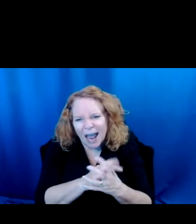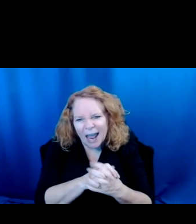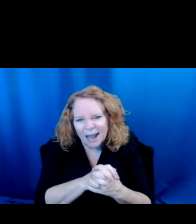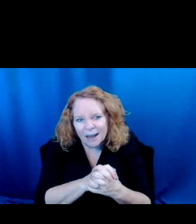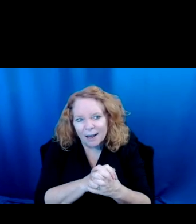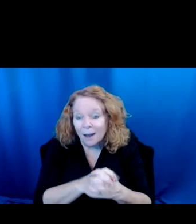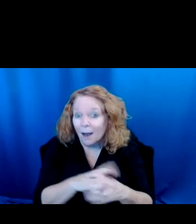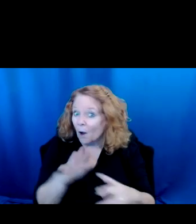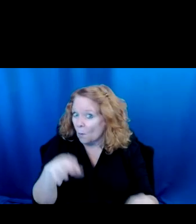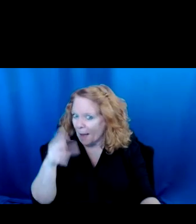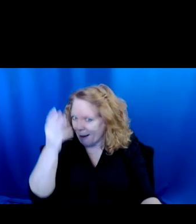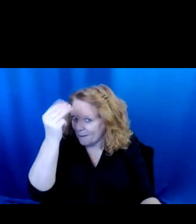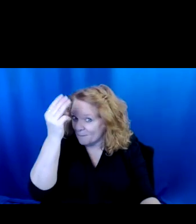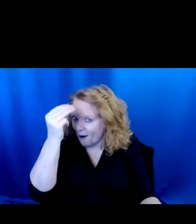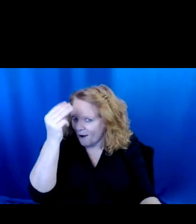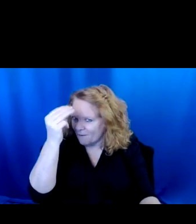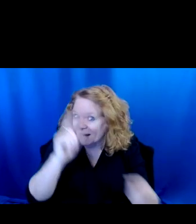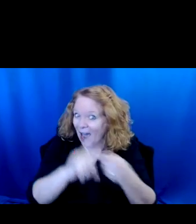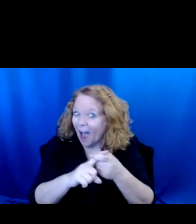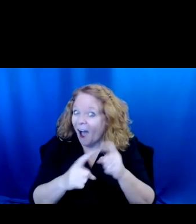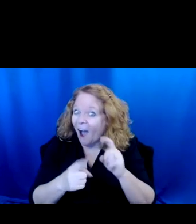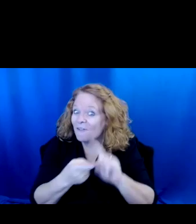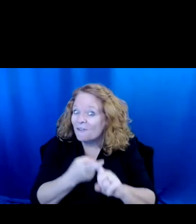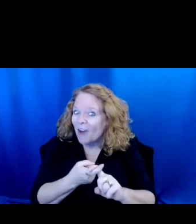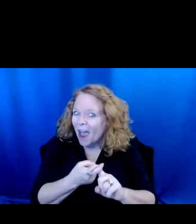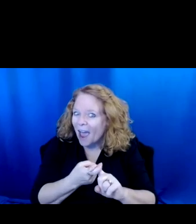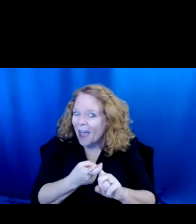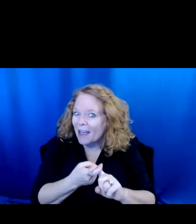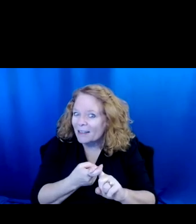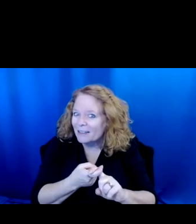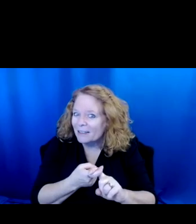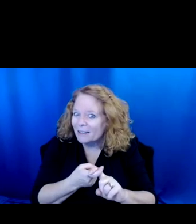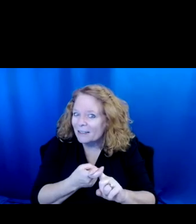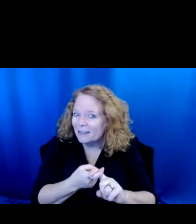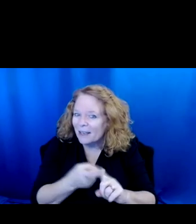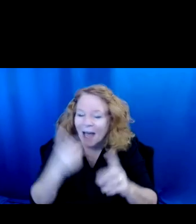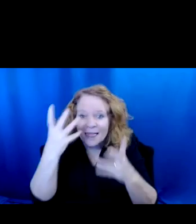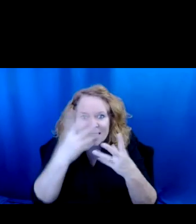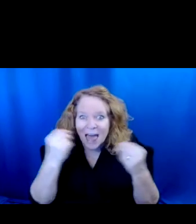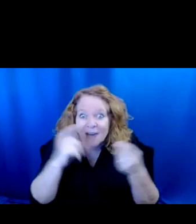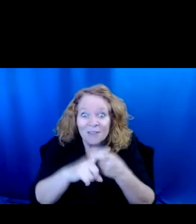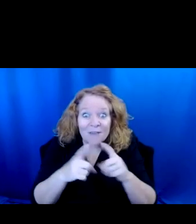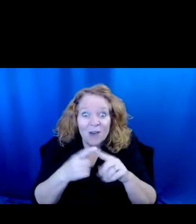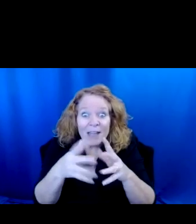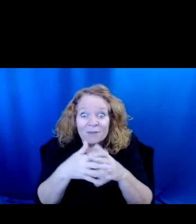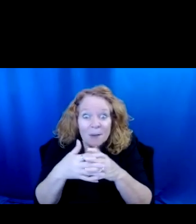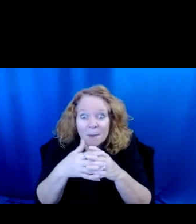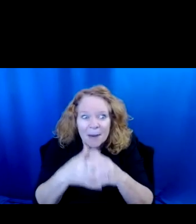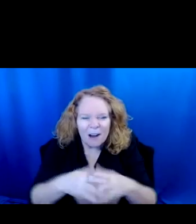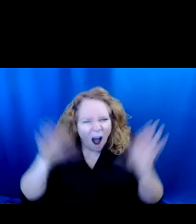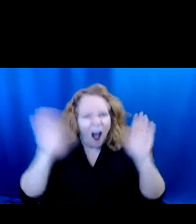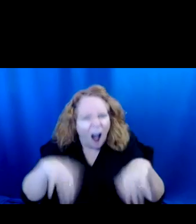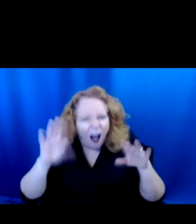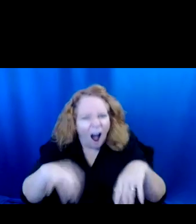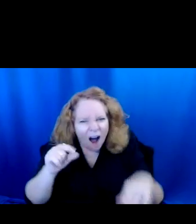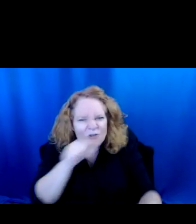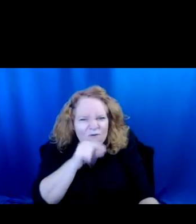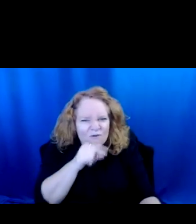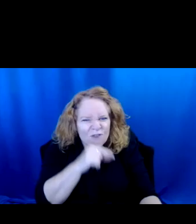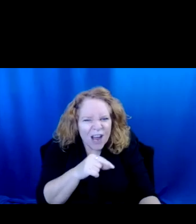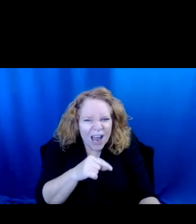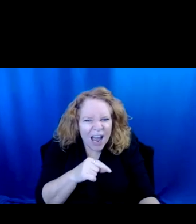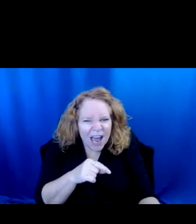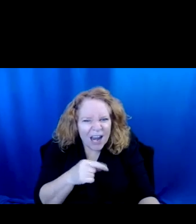Big Marvin, it's our friends, our wonderful, our lovely, lovely friends from America. Oh, Gwyn!